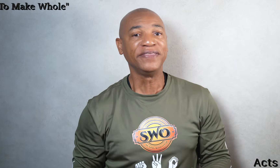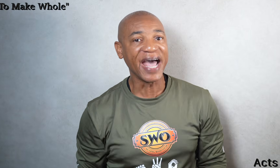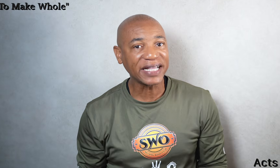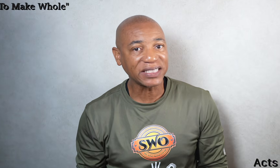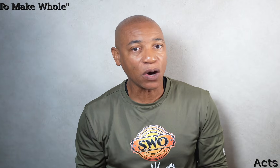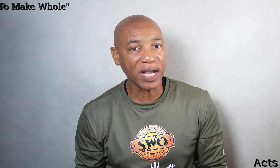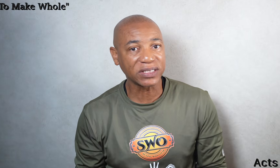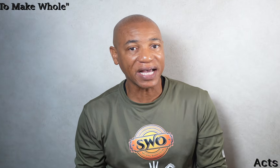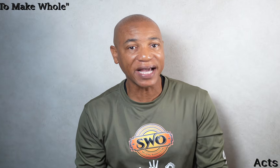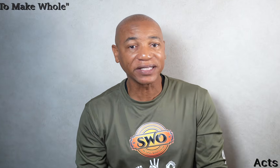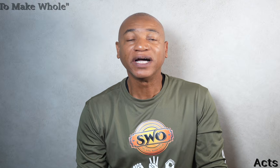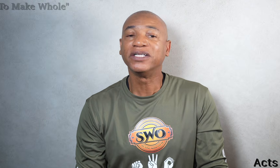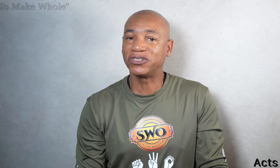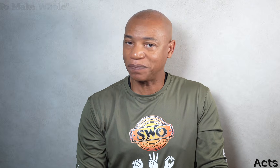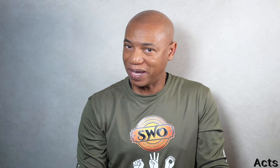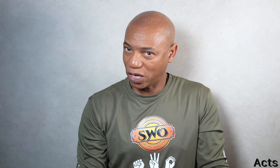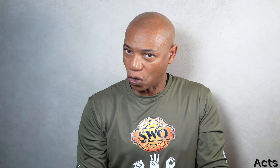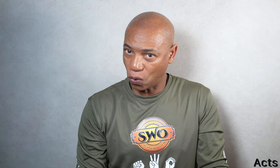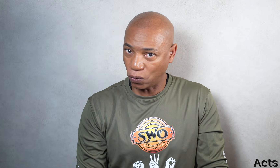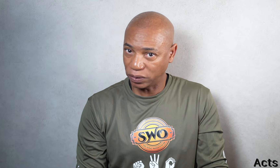That is how I sign to make whole.